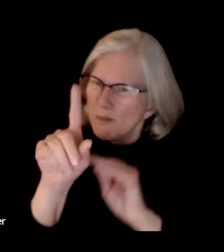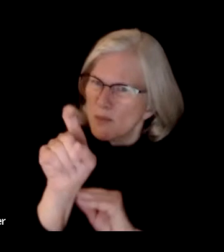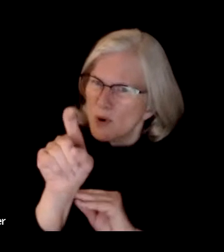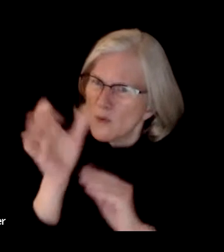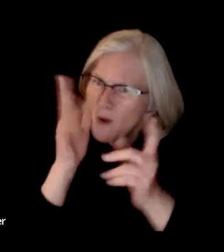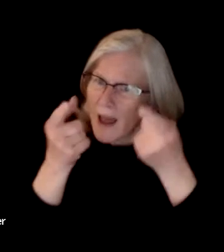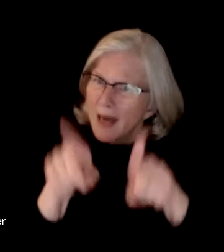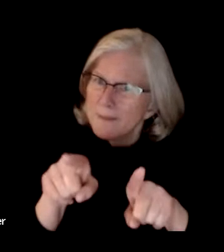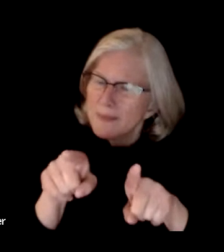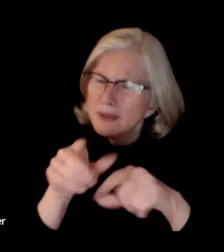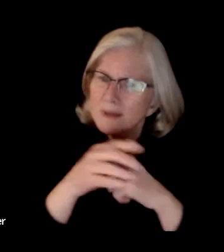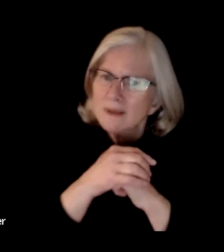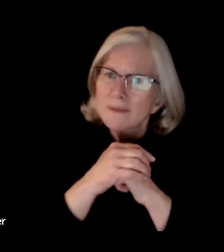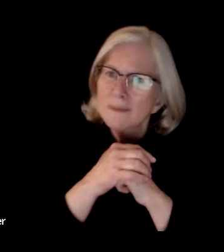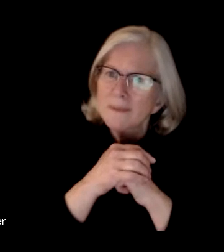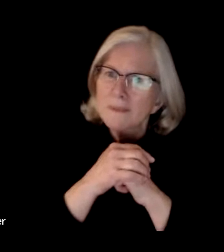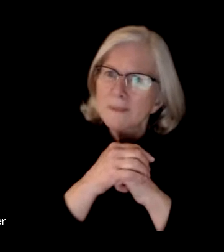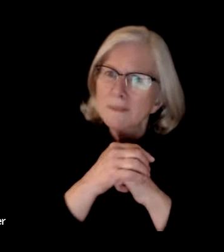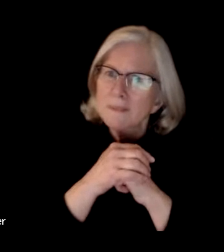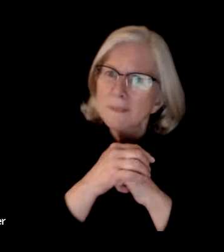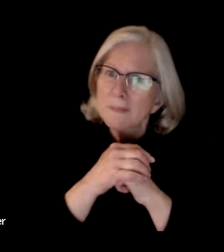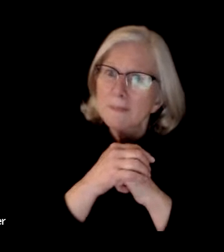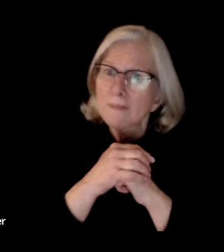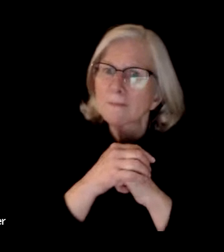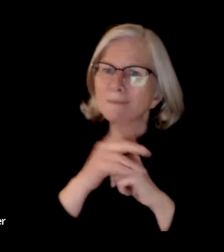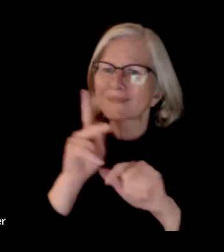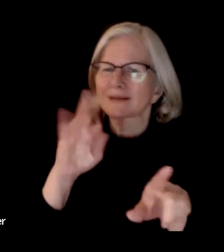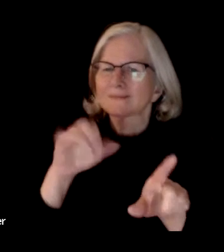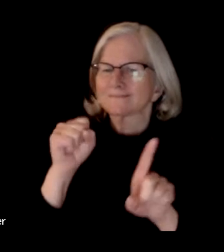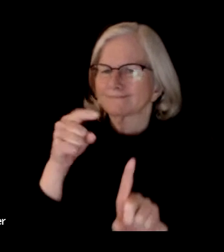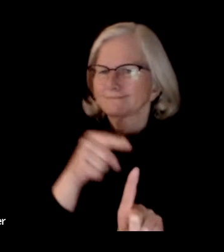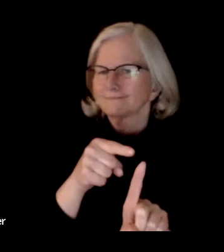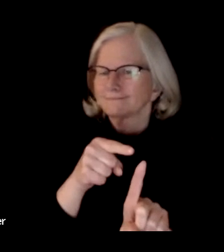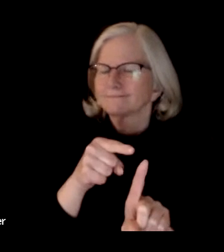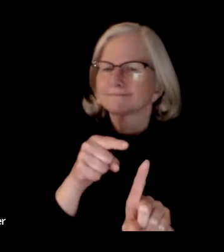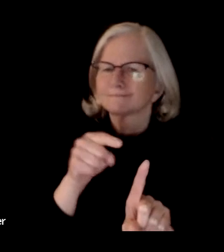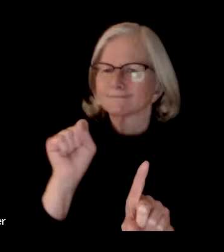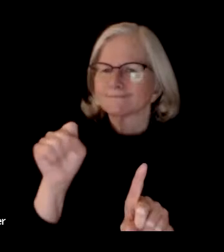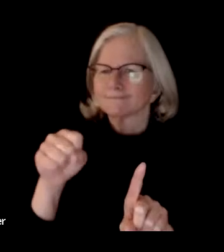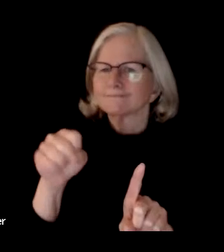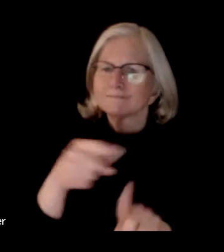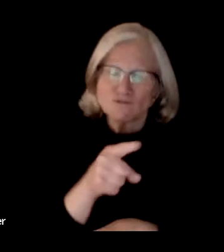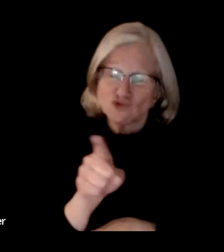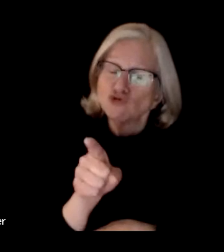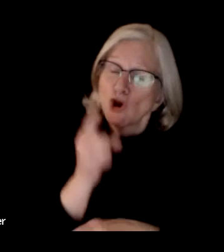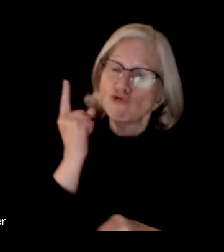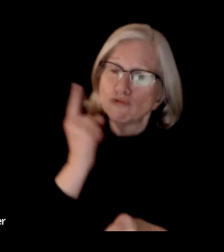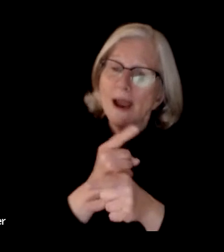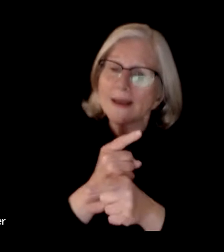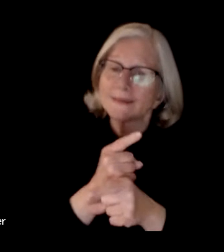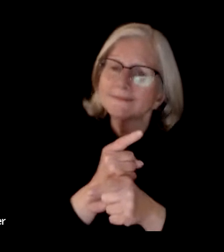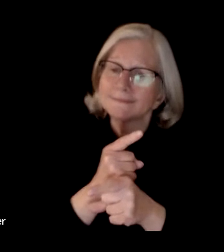Chris, can you speak to that? Yes, Jeremy, that's a really good point. We have